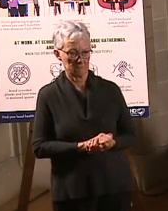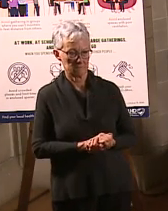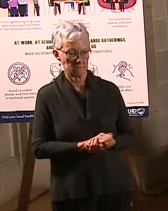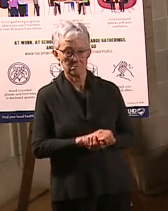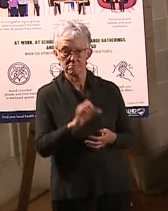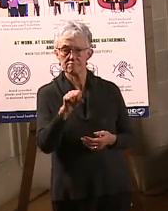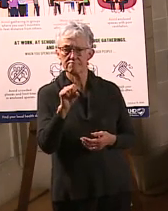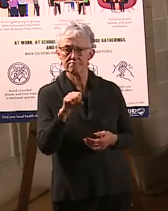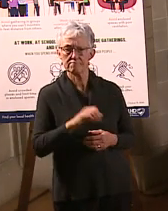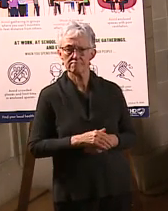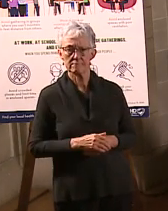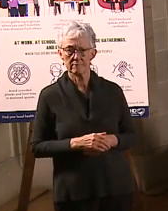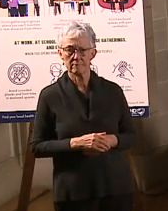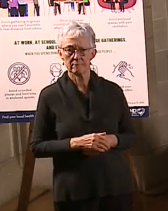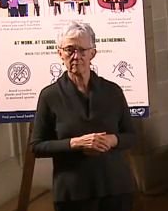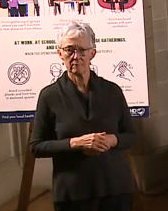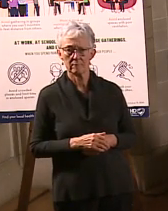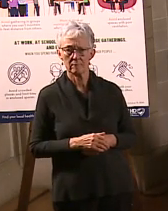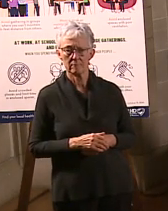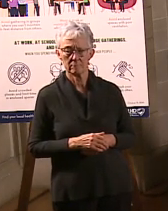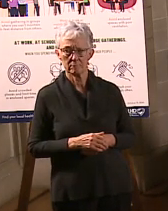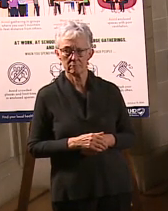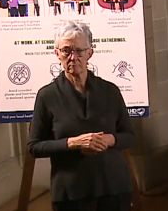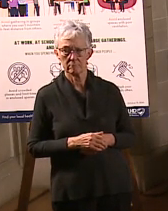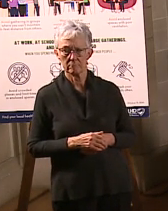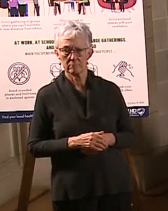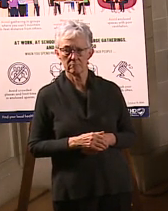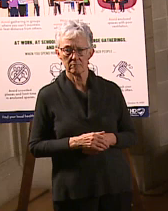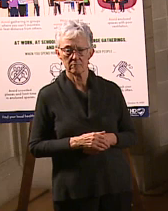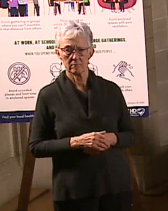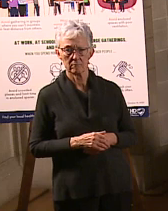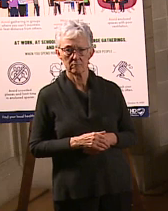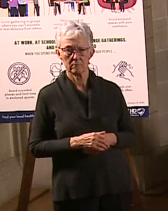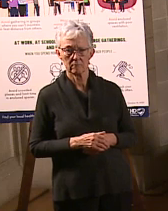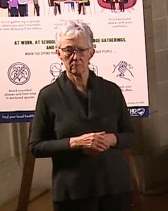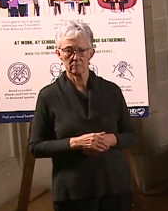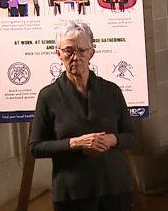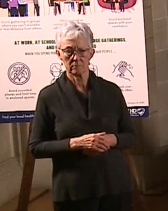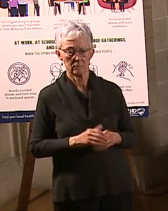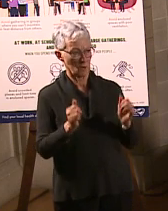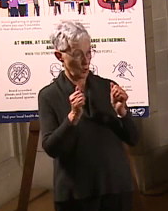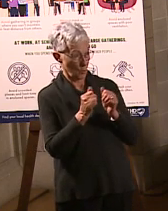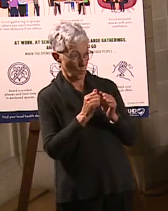Yes, sir. I guess, what kind of conditions are, with what the